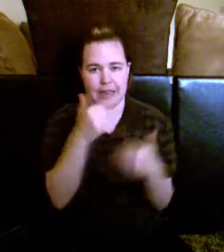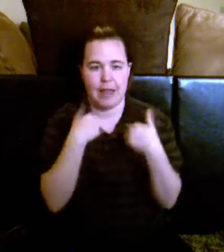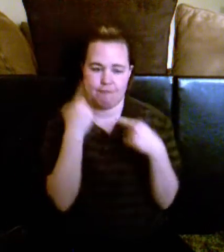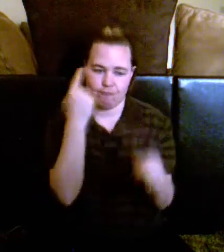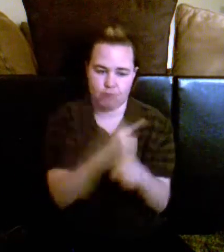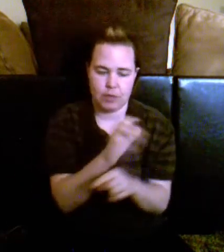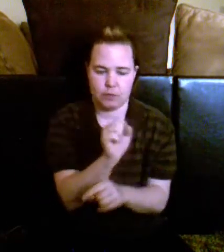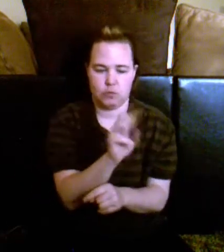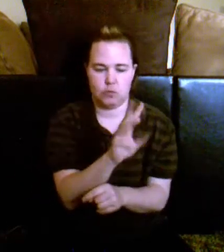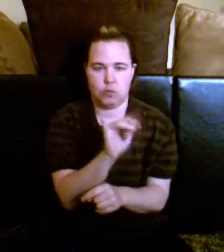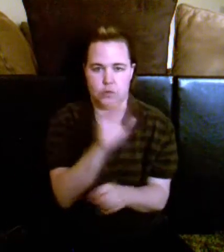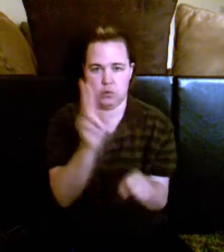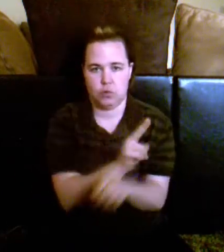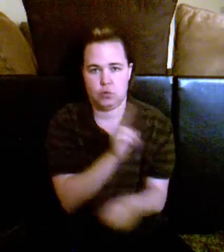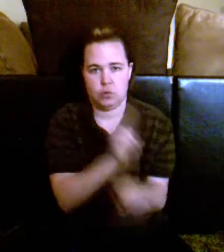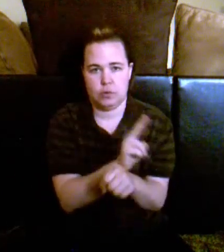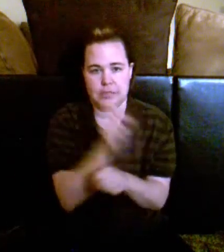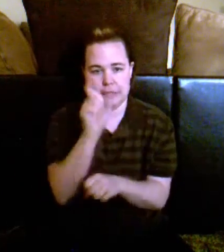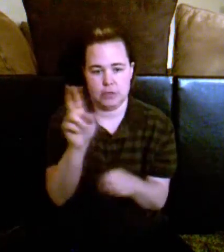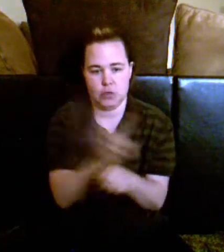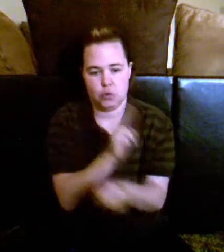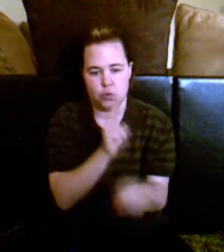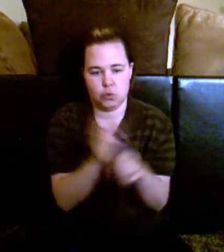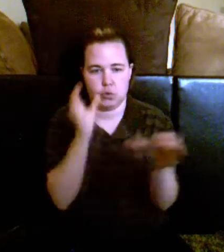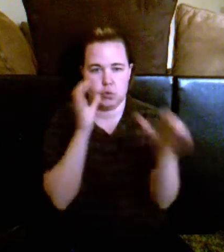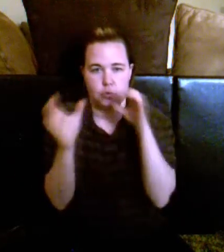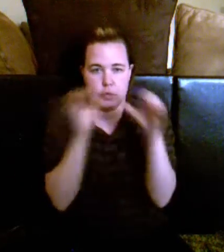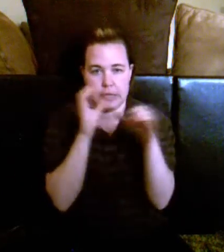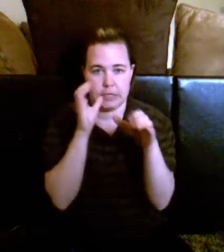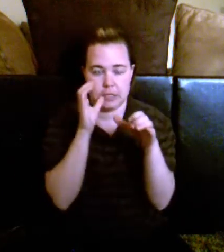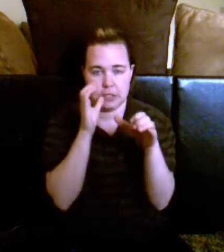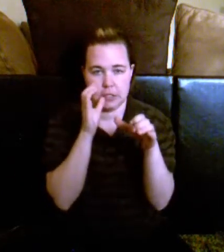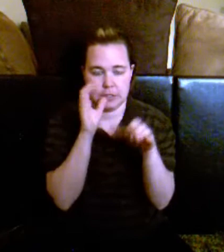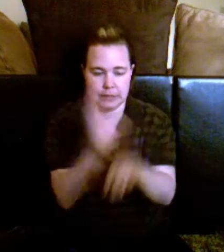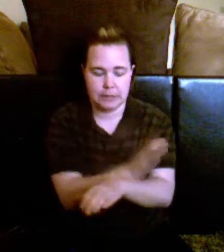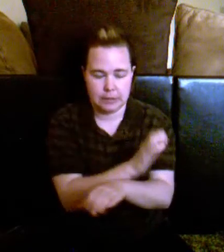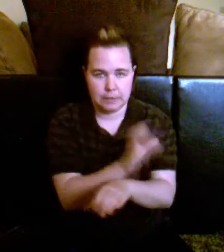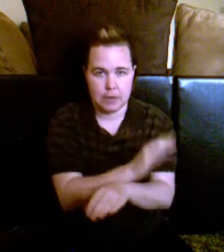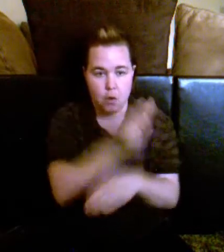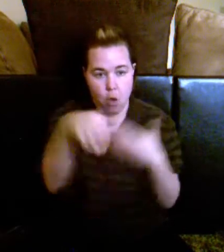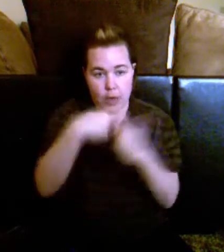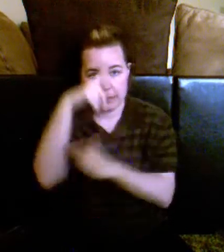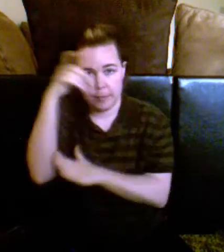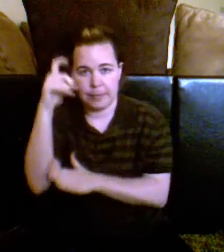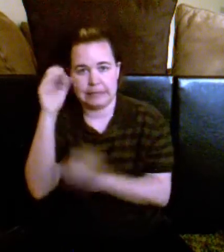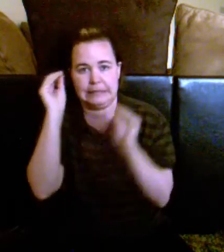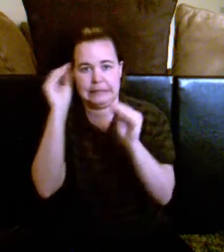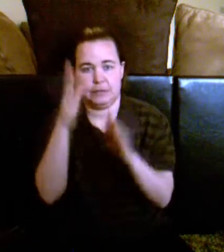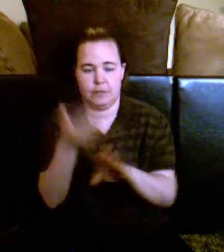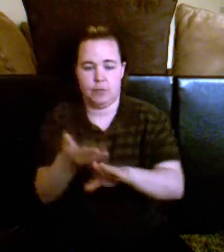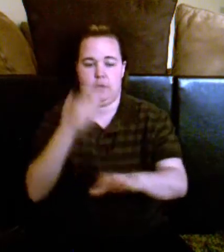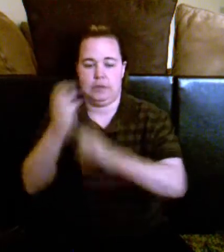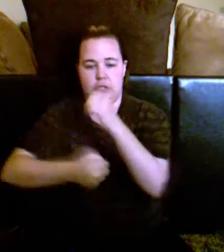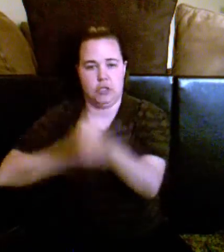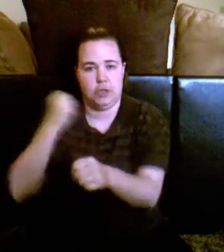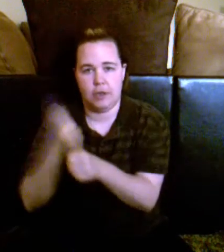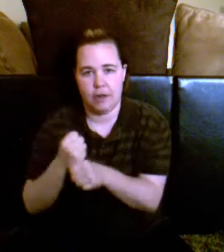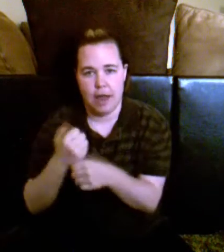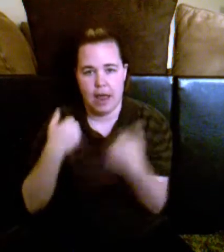use. He had to use the communication device all summer, but could not use it because the teacher from the previous year had used her own switch